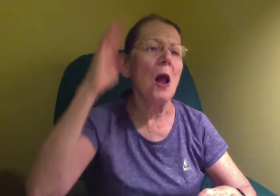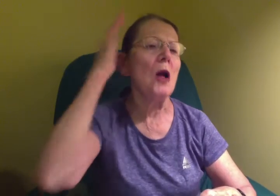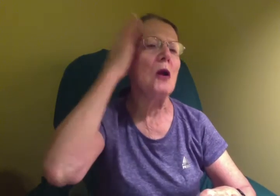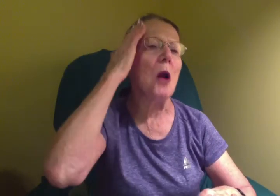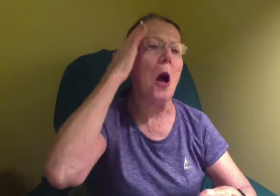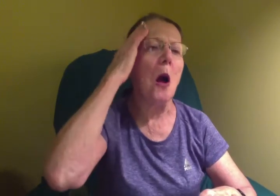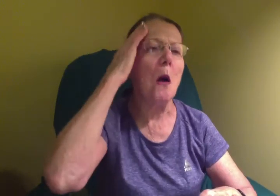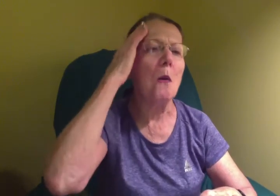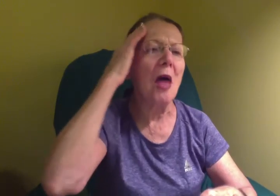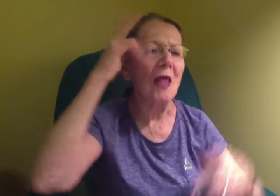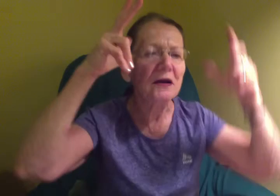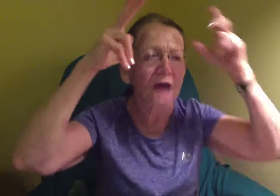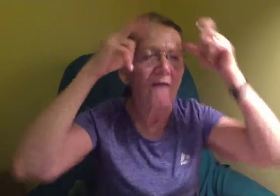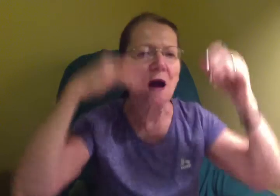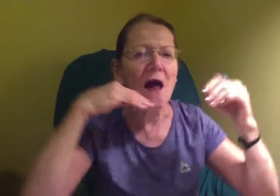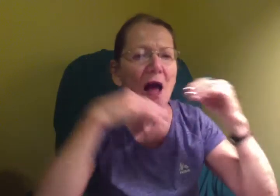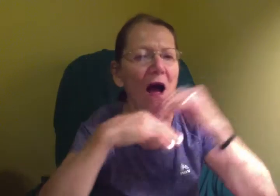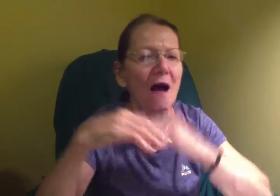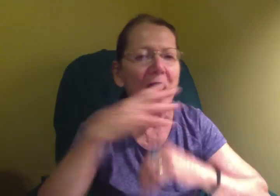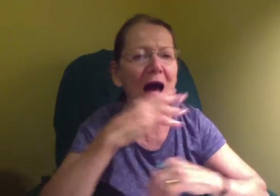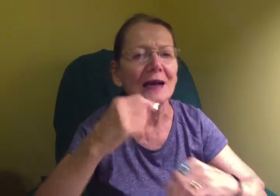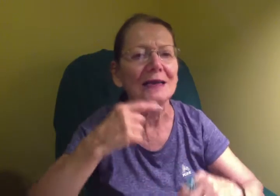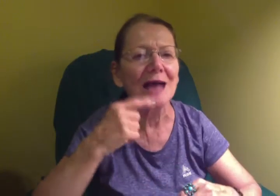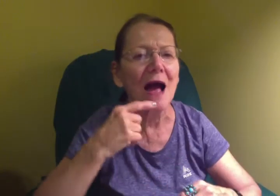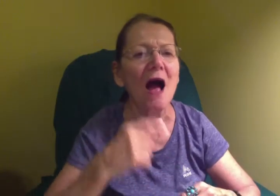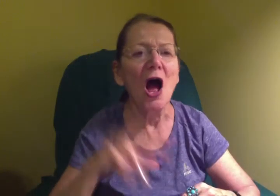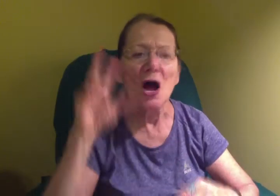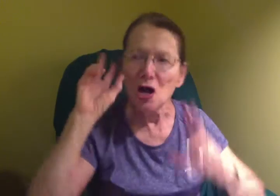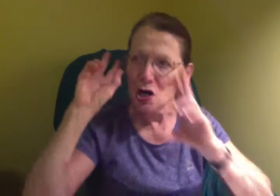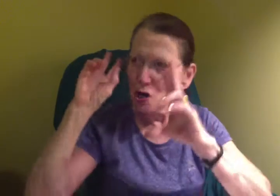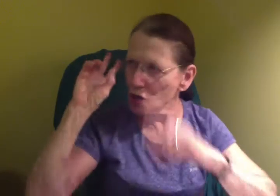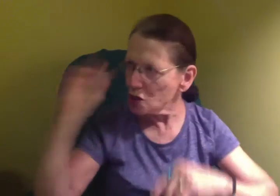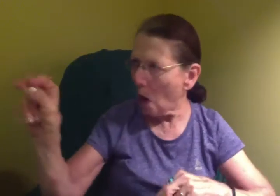I want. I want Go!